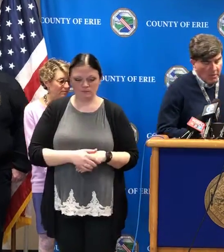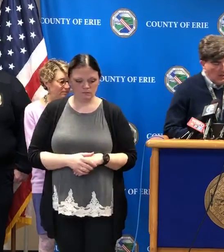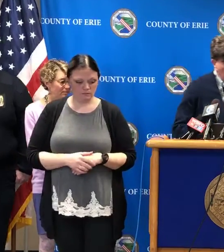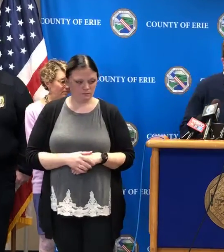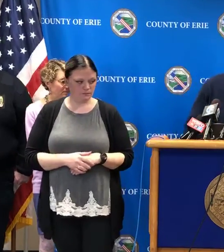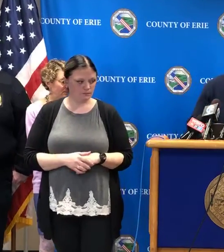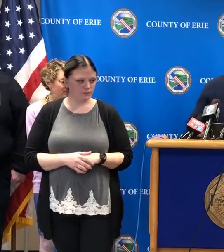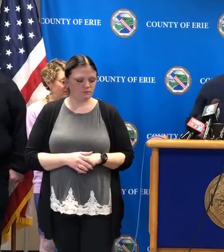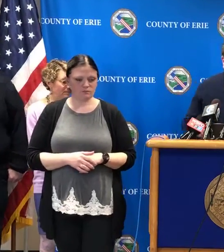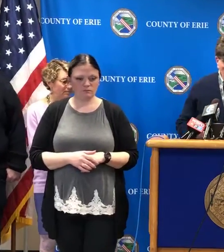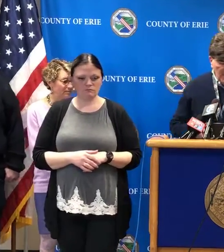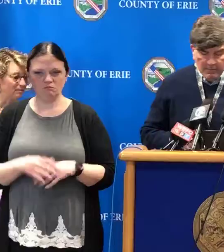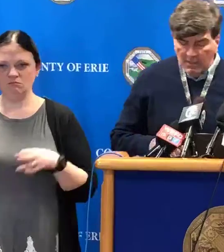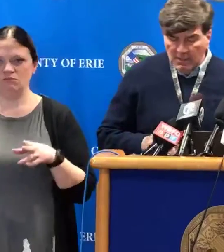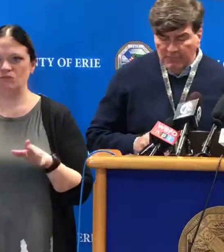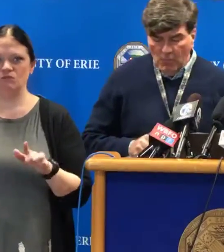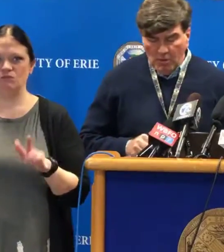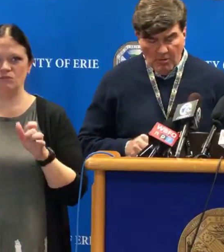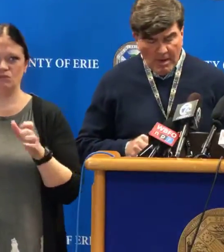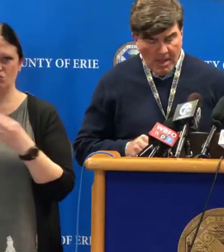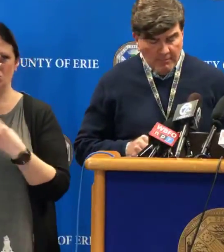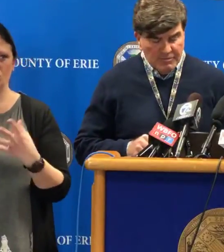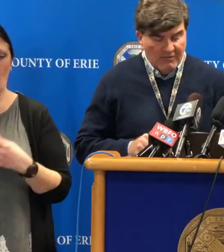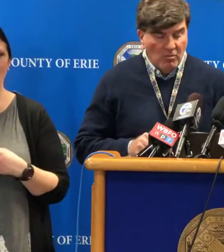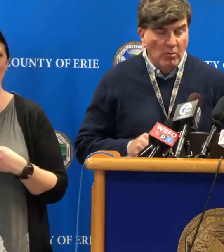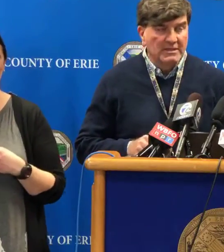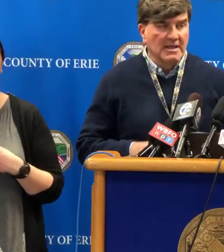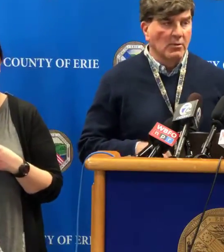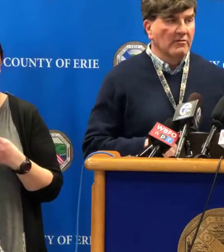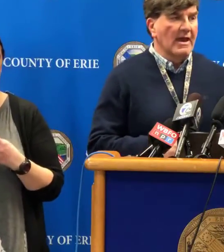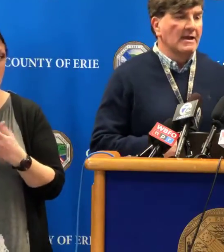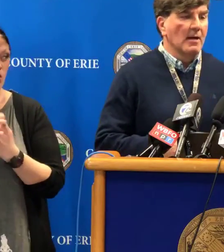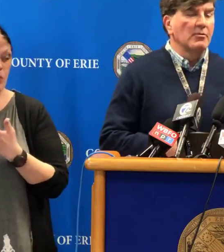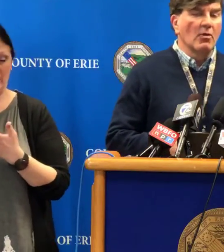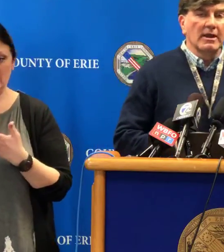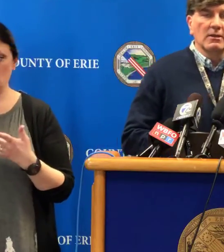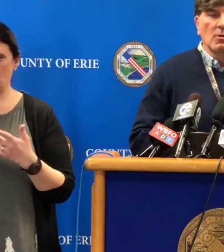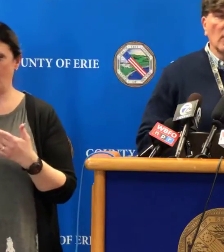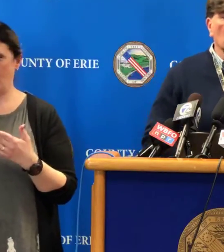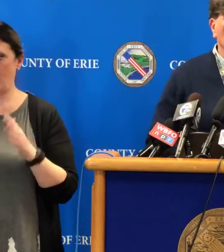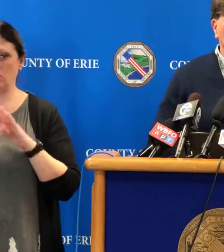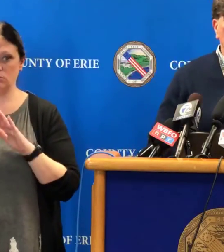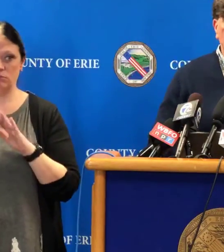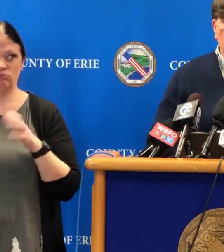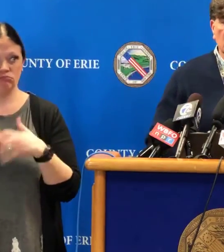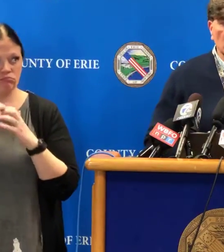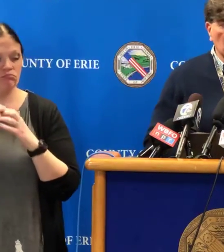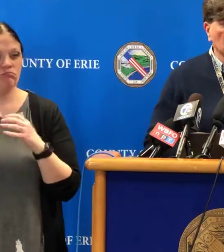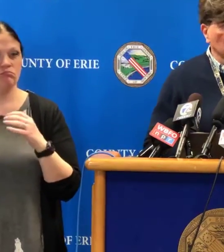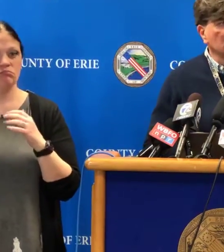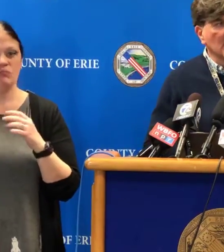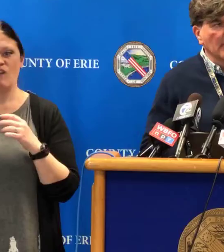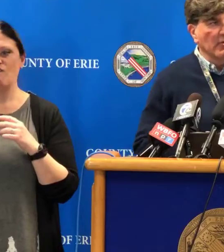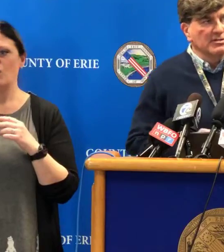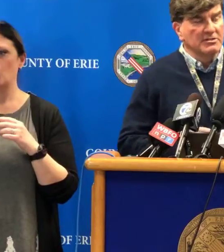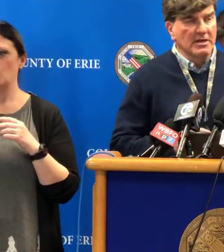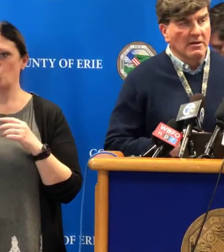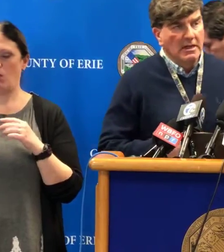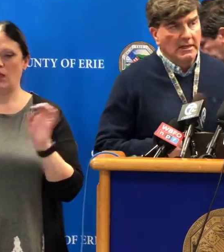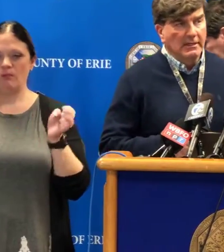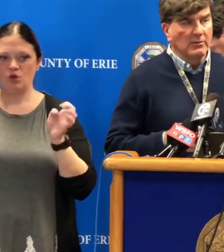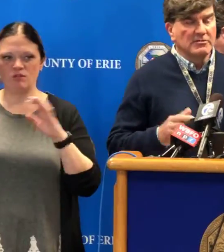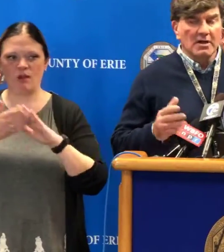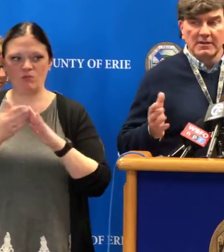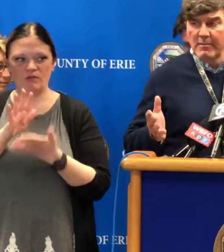Yeah, just wanted to give a quick update. For several weeks now, we've had up and running what we refer to as a virtual emergency operations